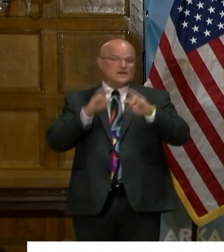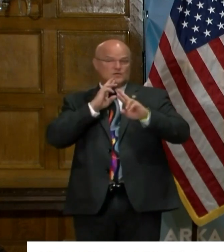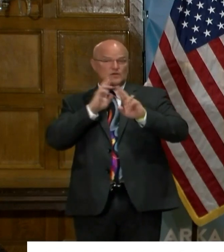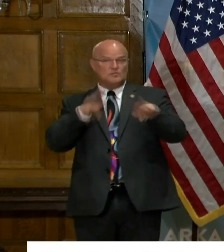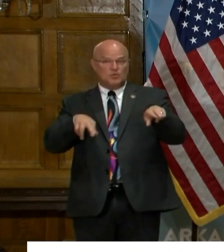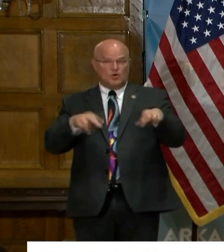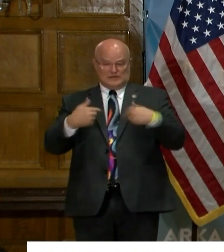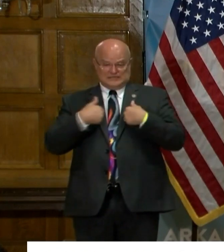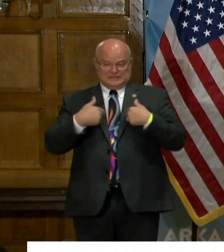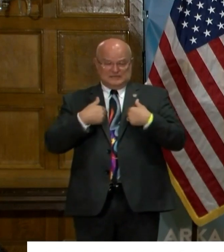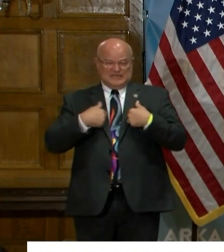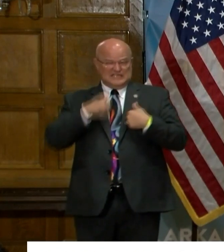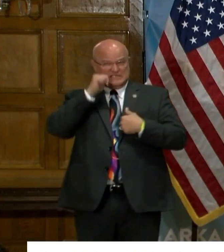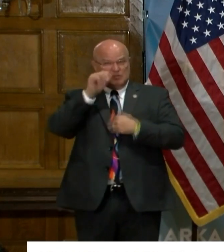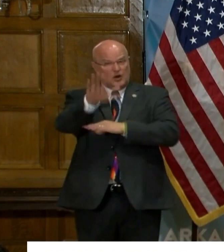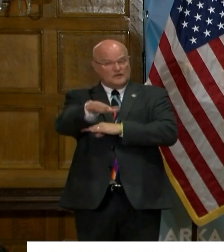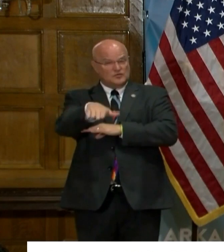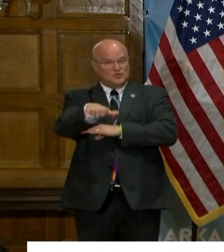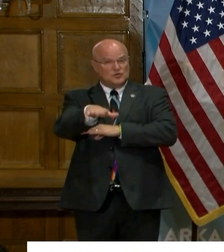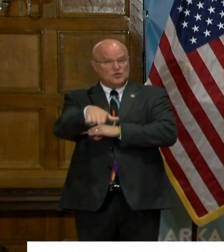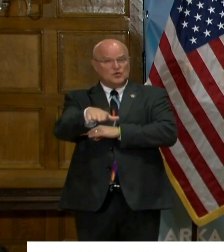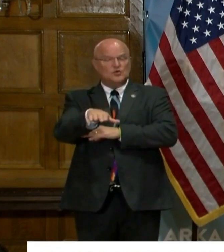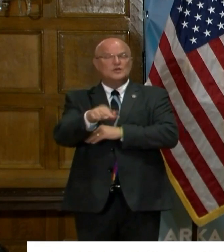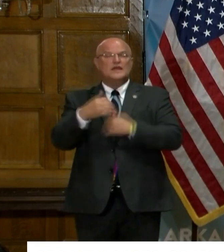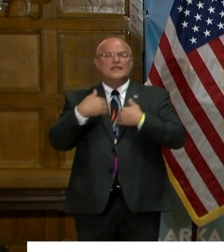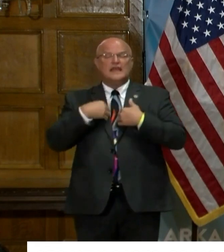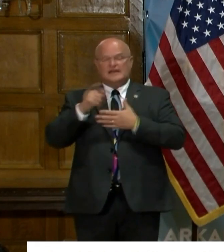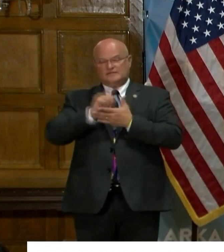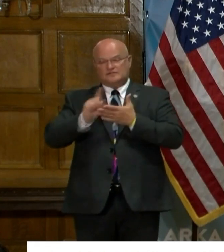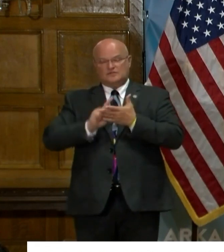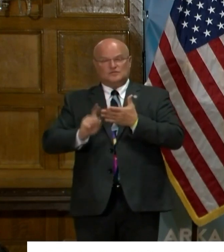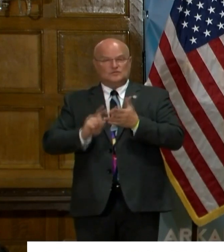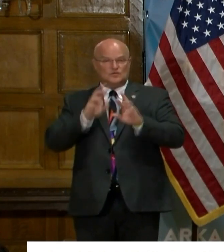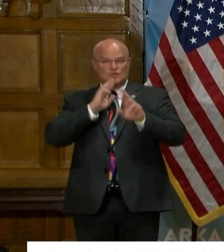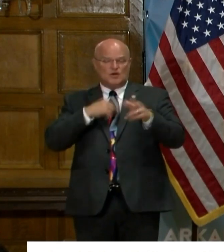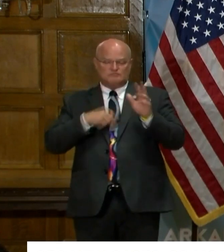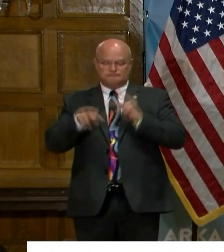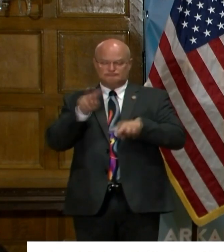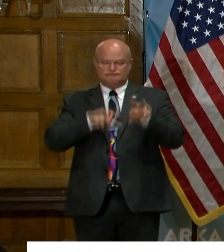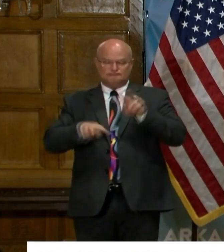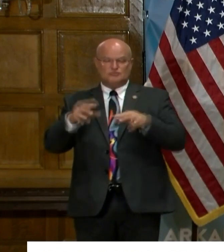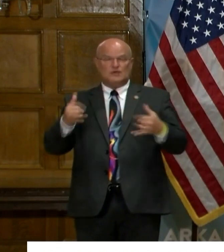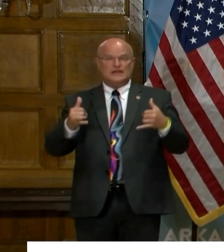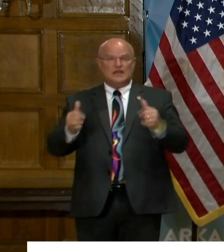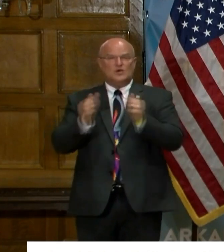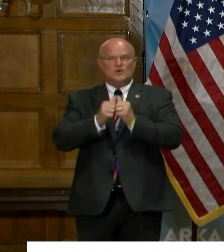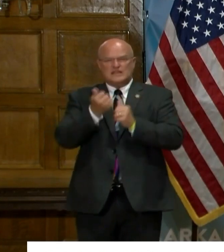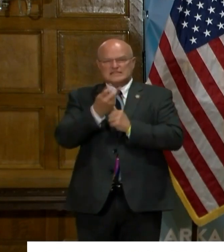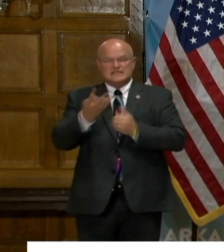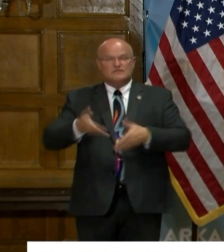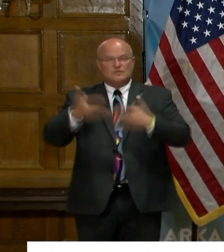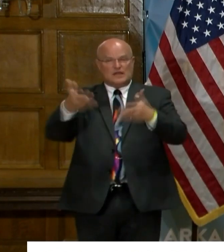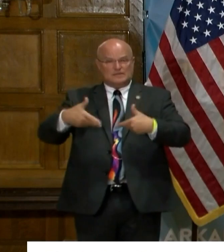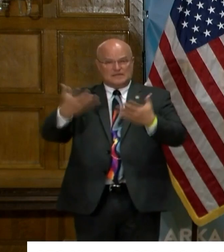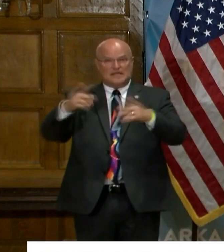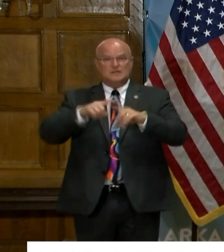out to me tomorrow afternoon. They have a draft report that I've been looking over with a number of recommendations, but I'll have